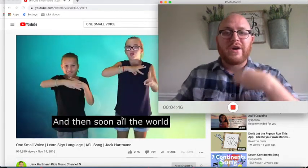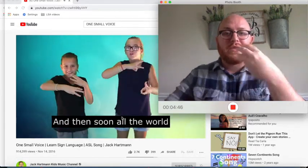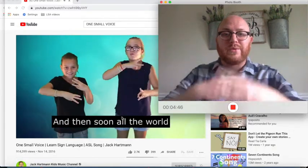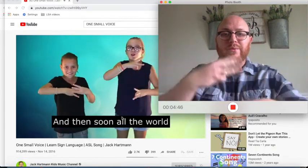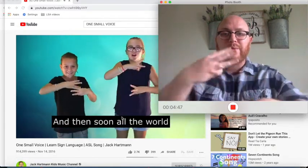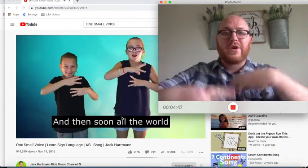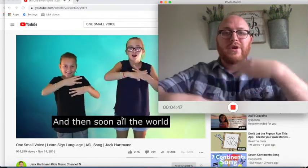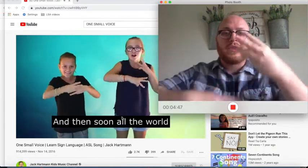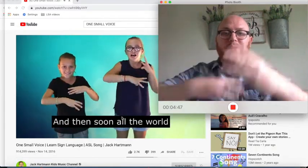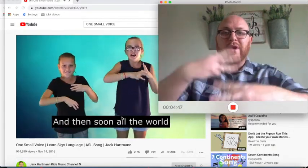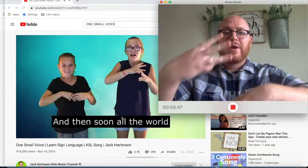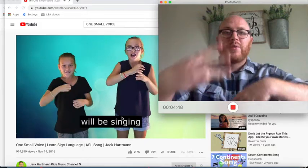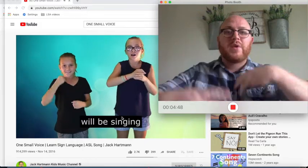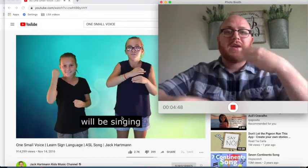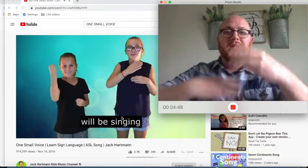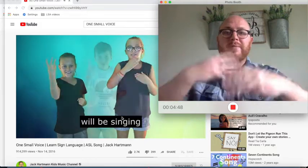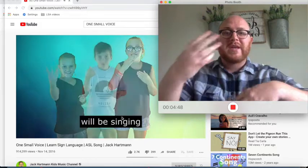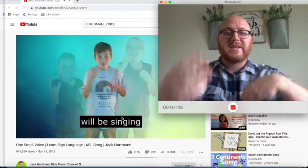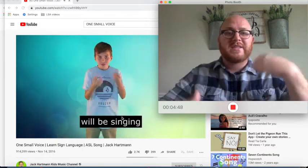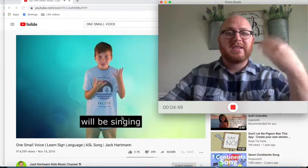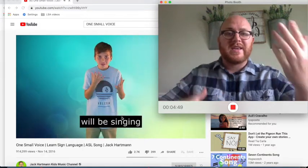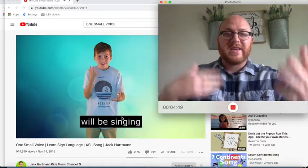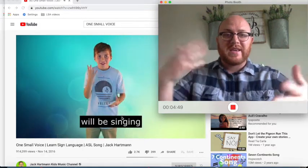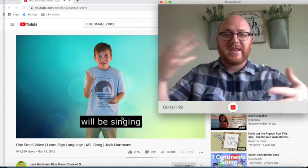the world will be seen.